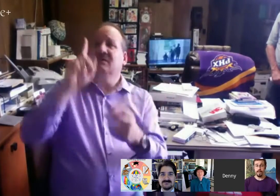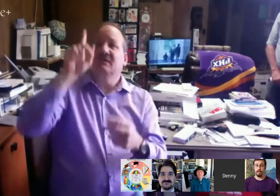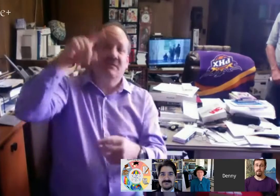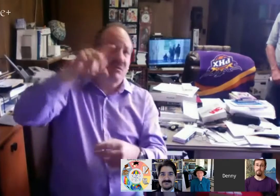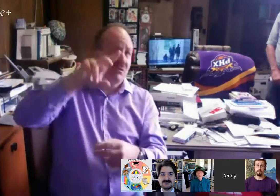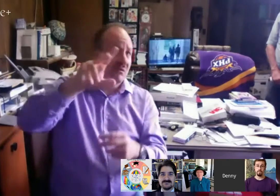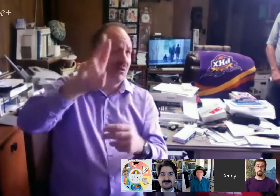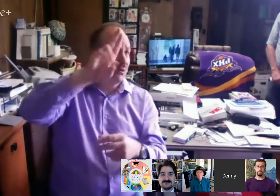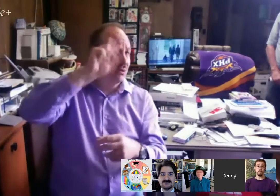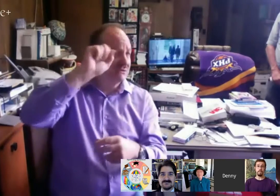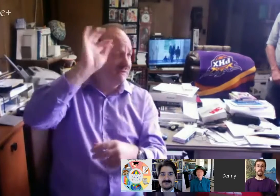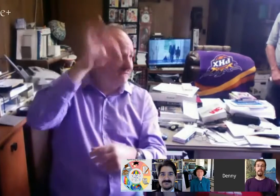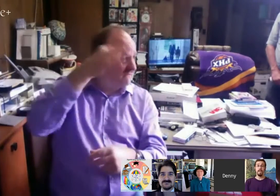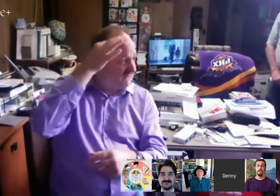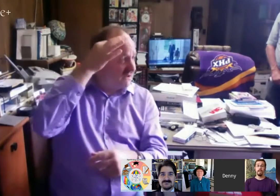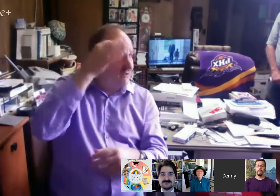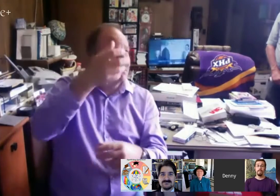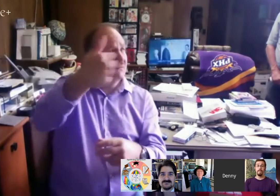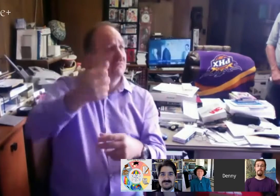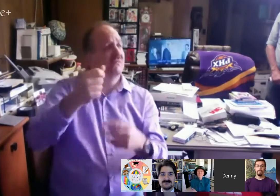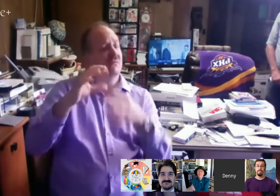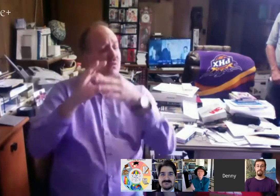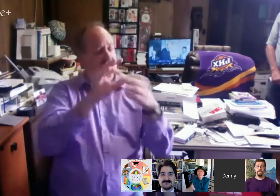get that. And